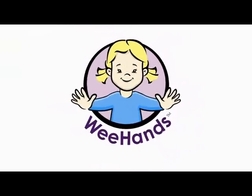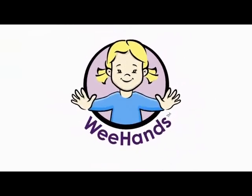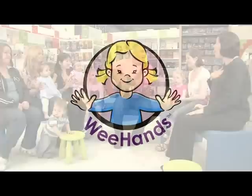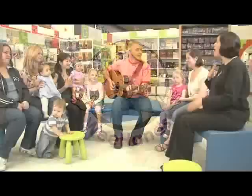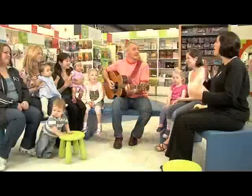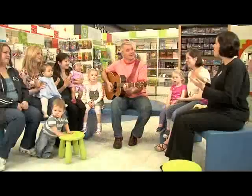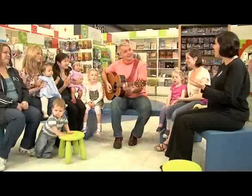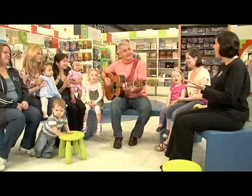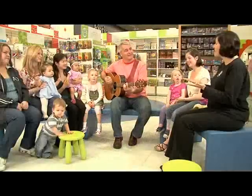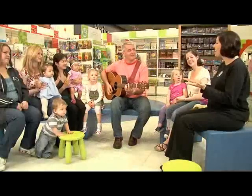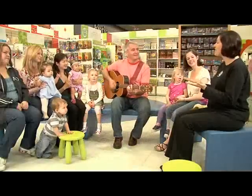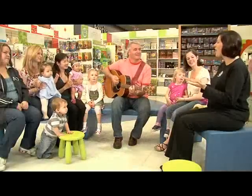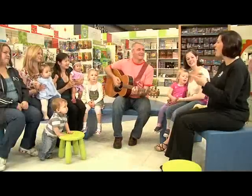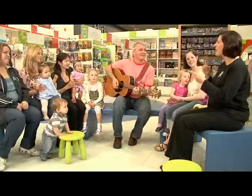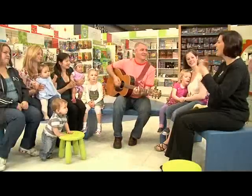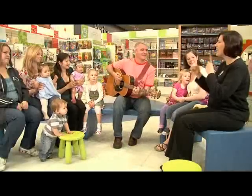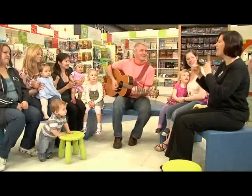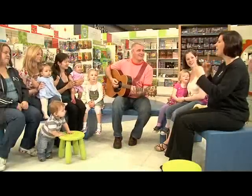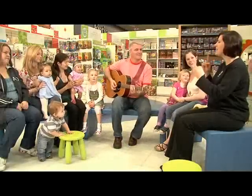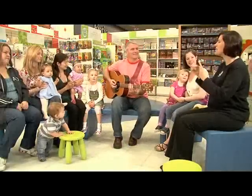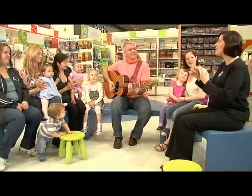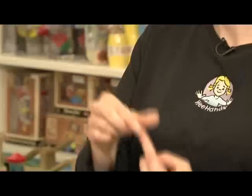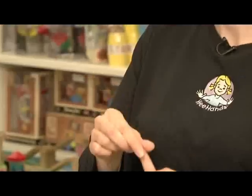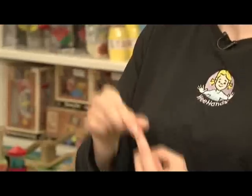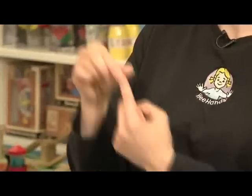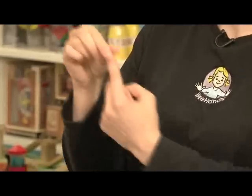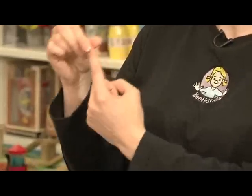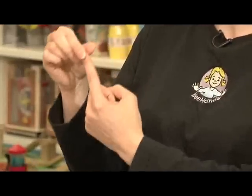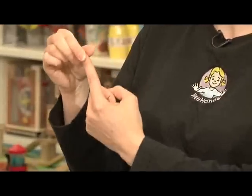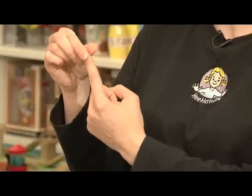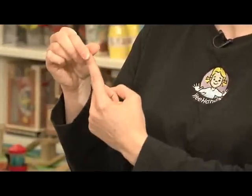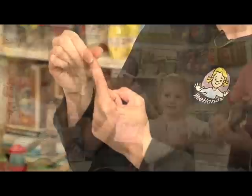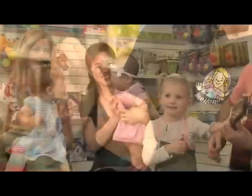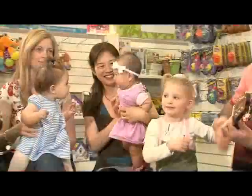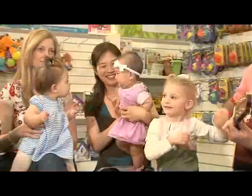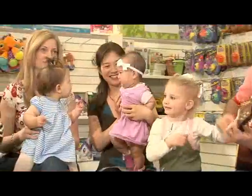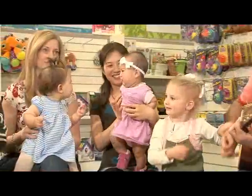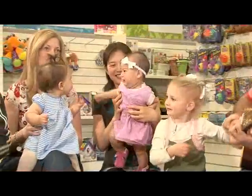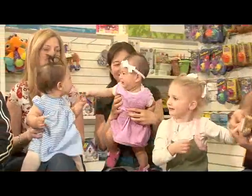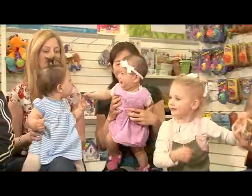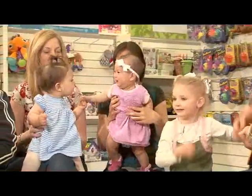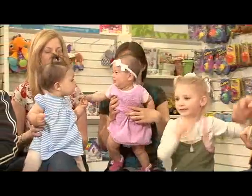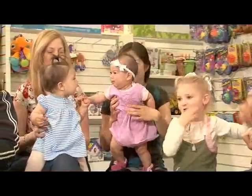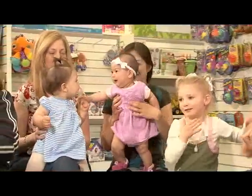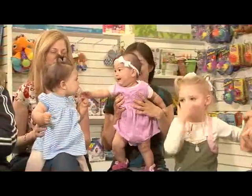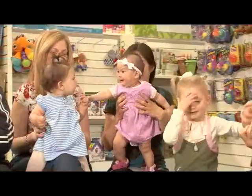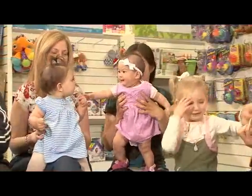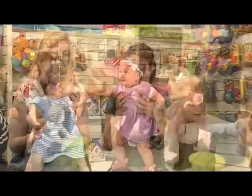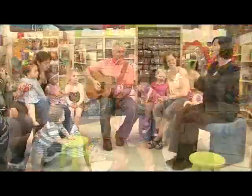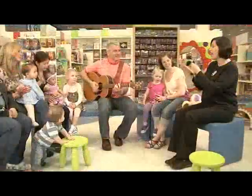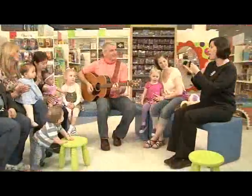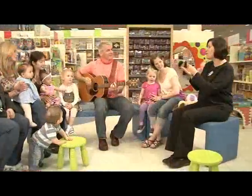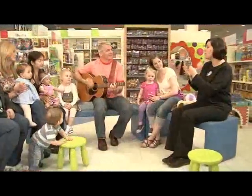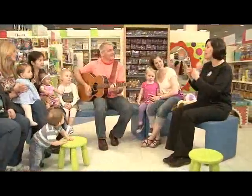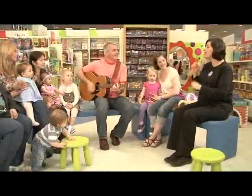My wee hands can talk in a special way There are some things they help me